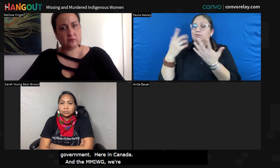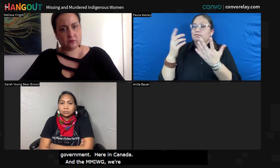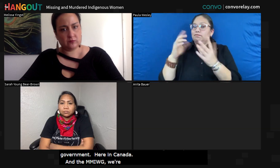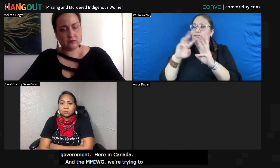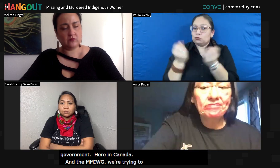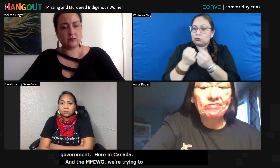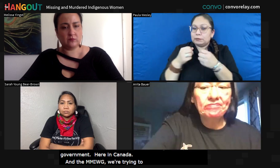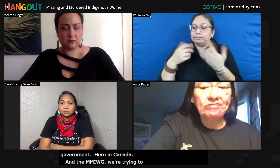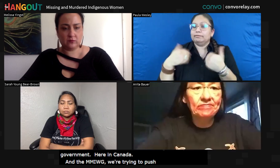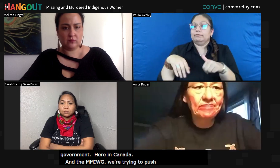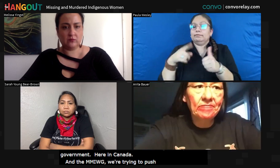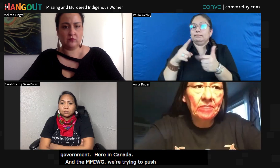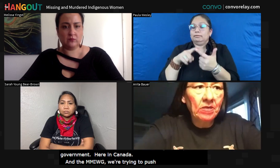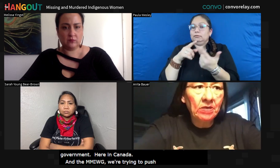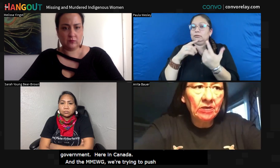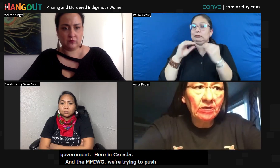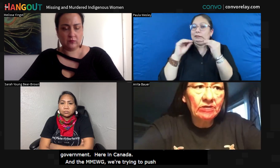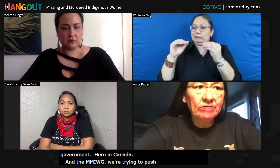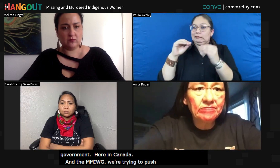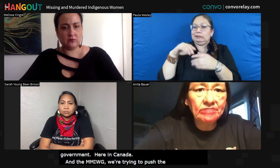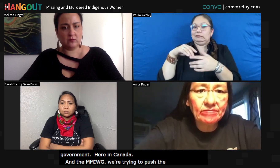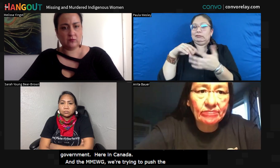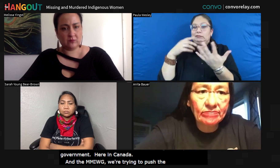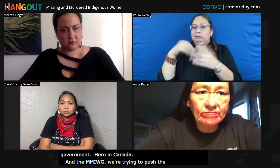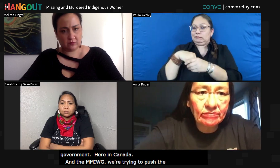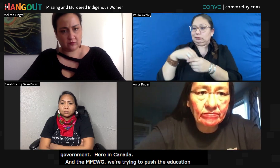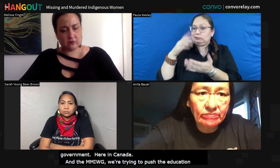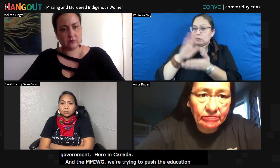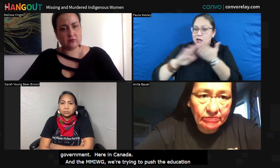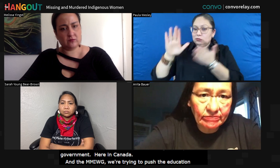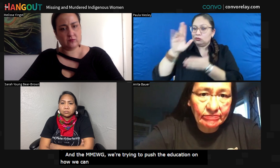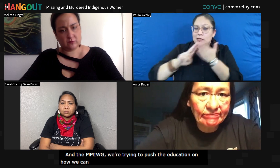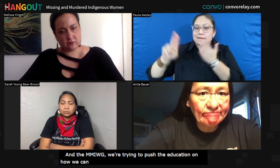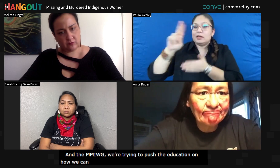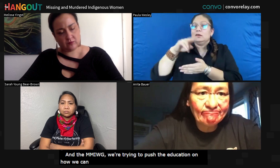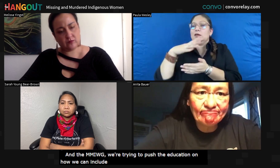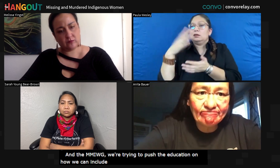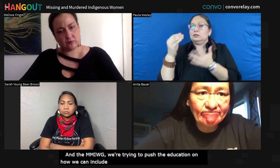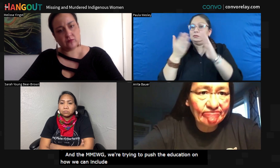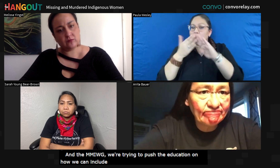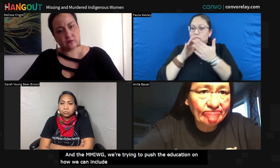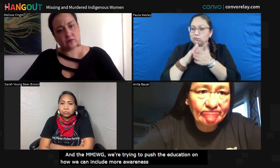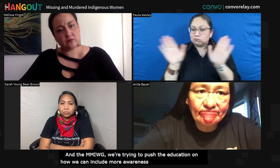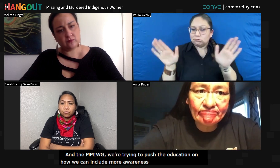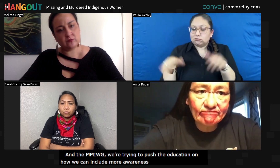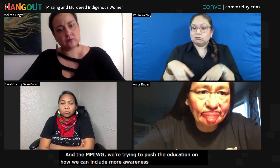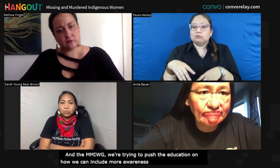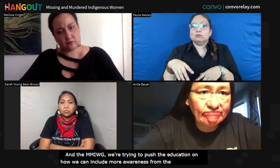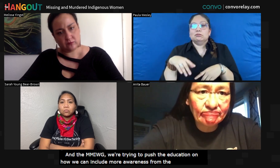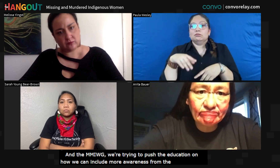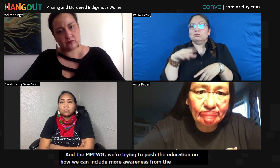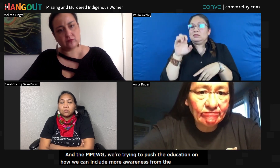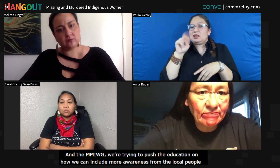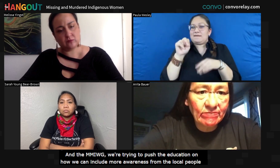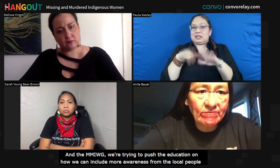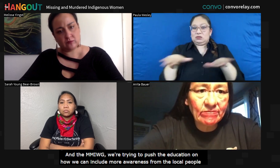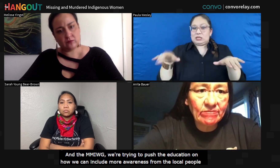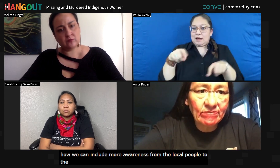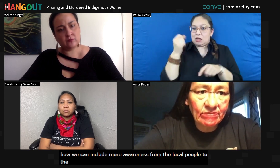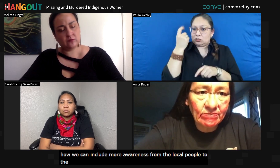include more awareness from the local people to the Indigenous people, MMIWG, to the